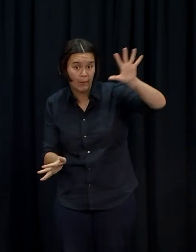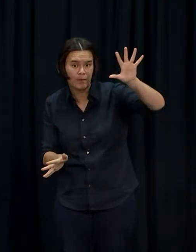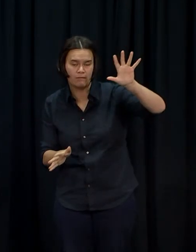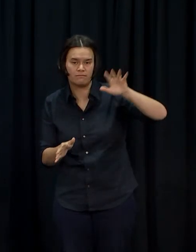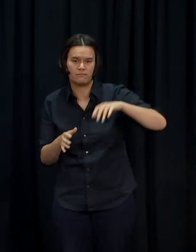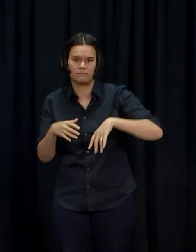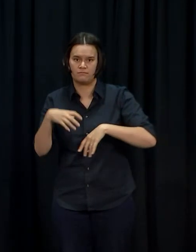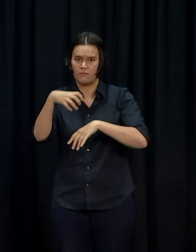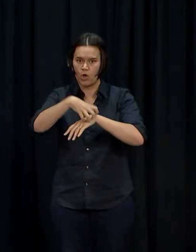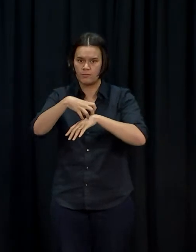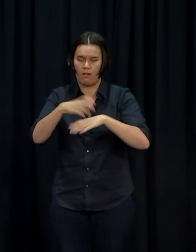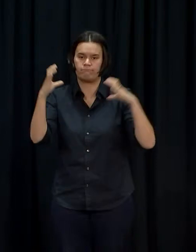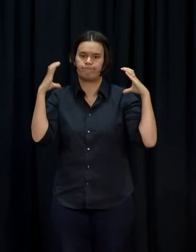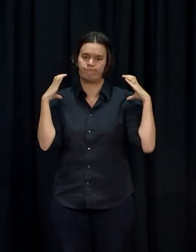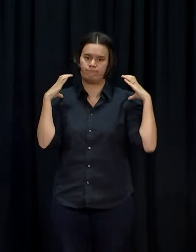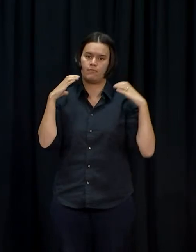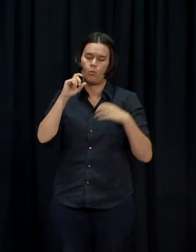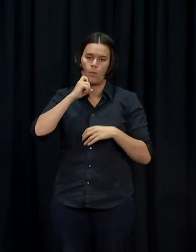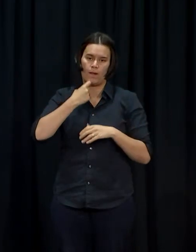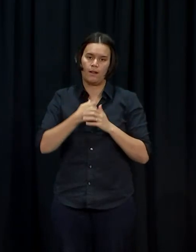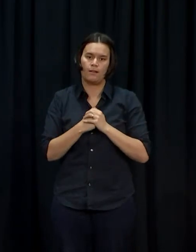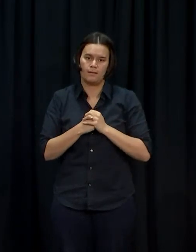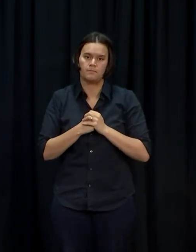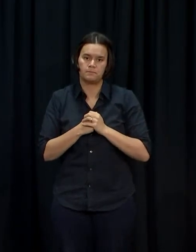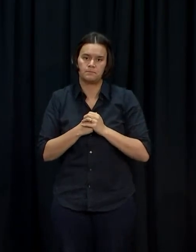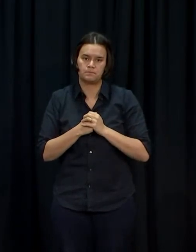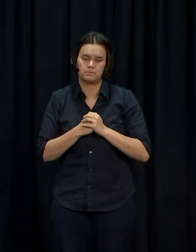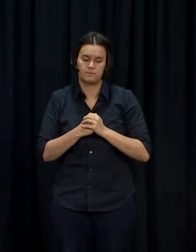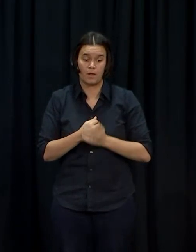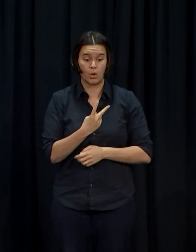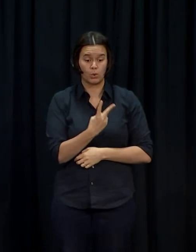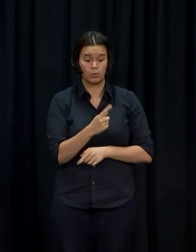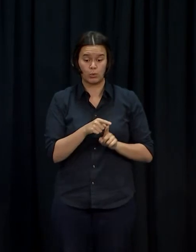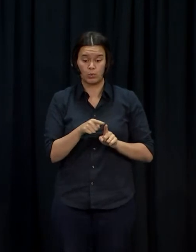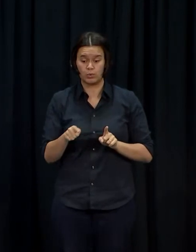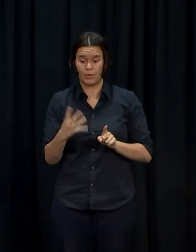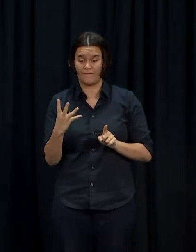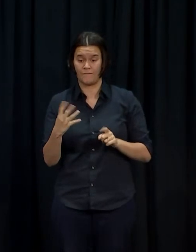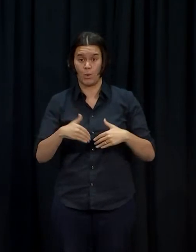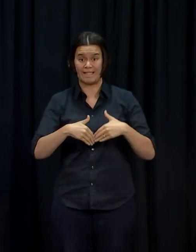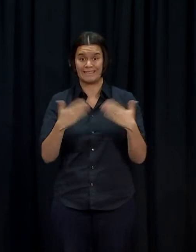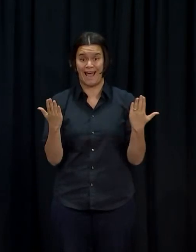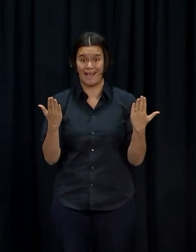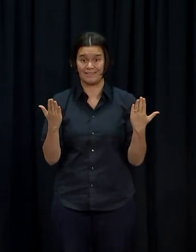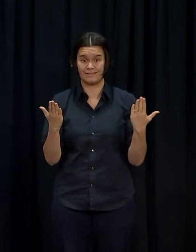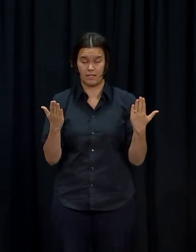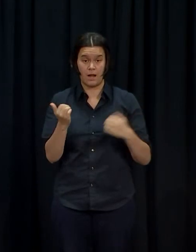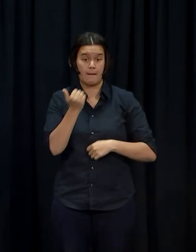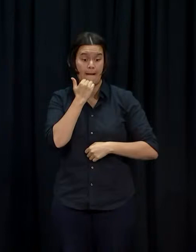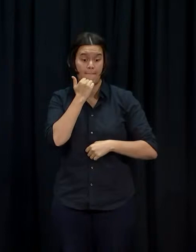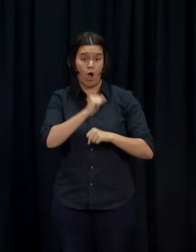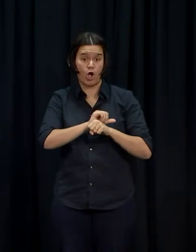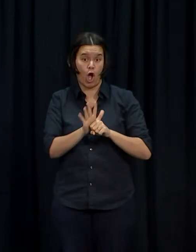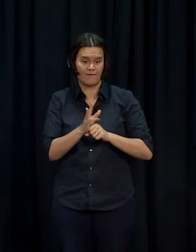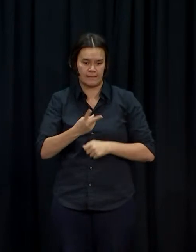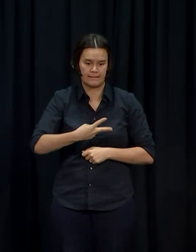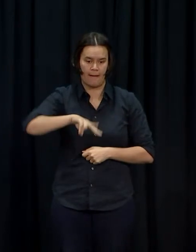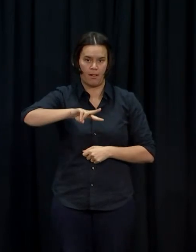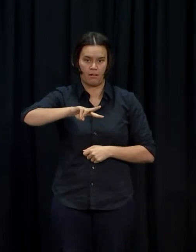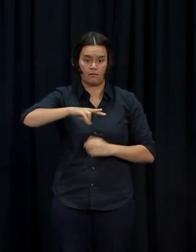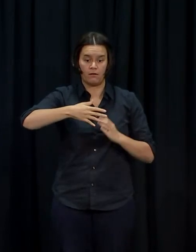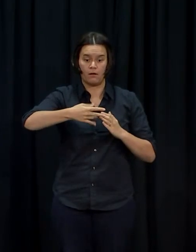International reports suggest new cases from Omicron double every 2 to 4 days. This means a 10-case outbreak could